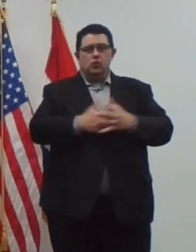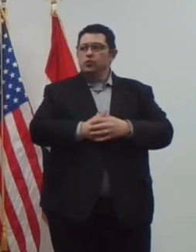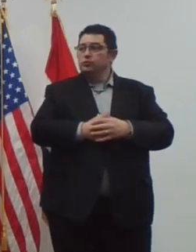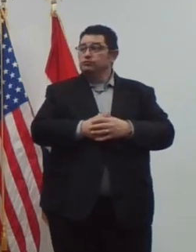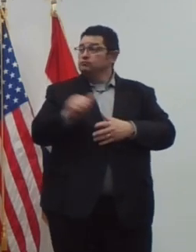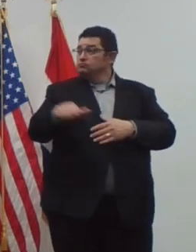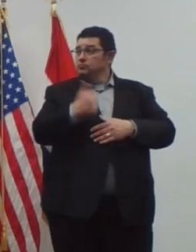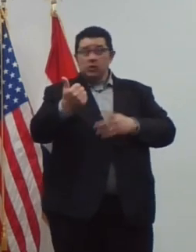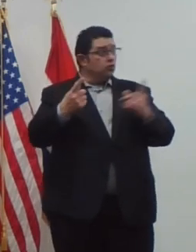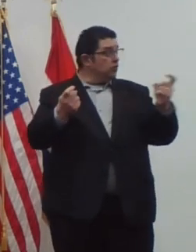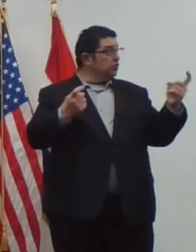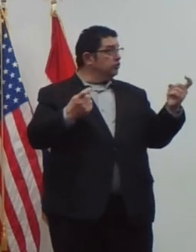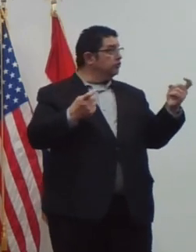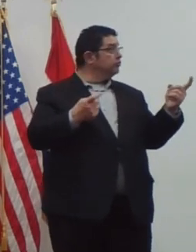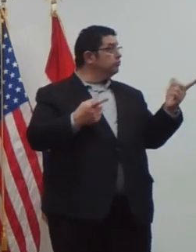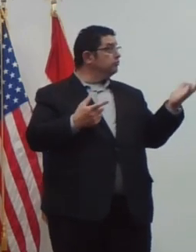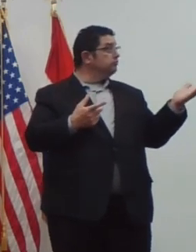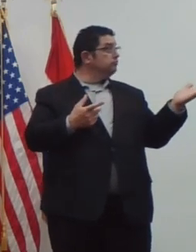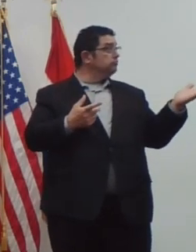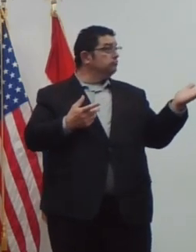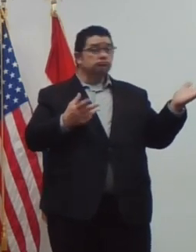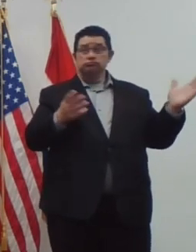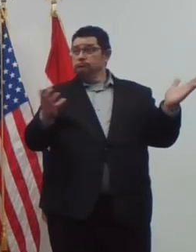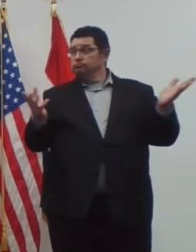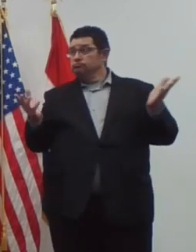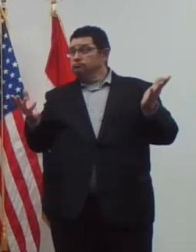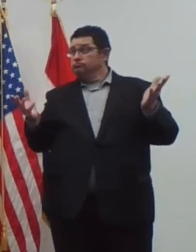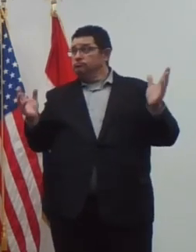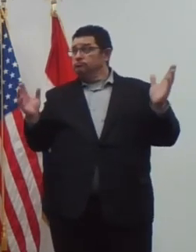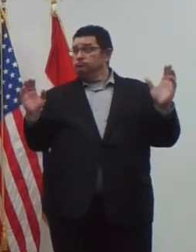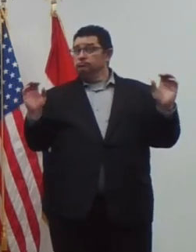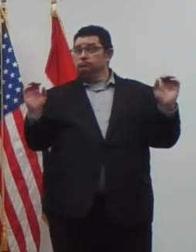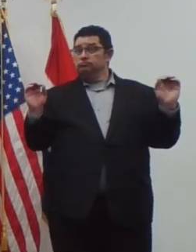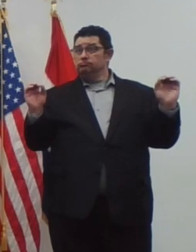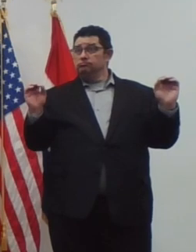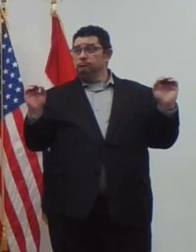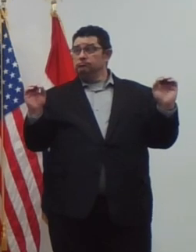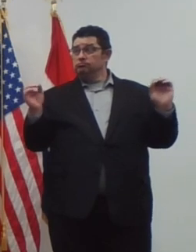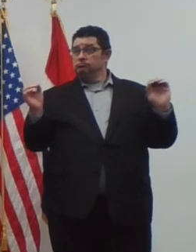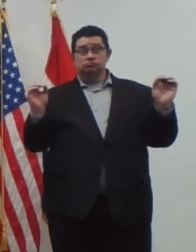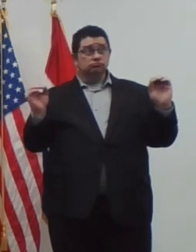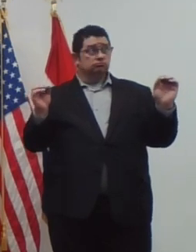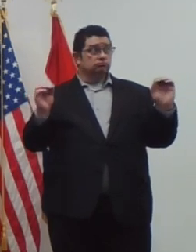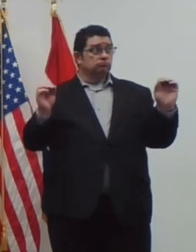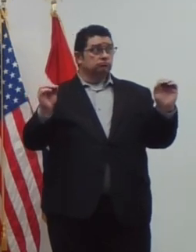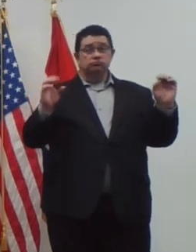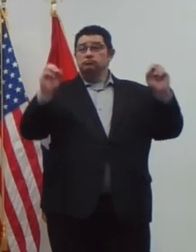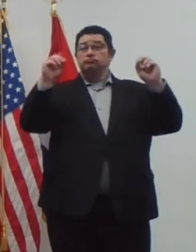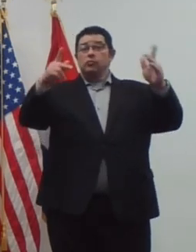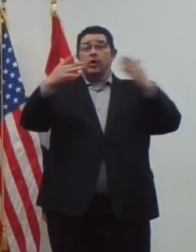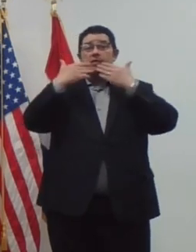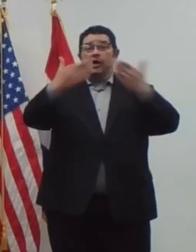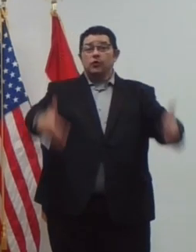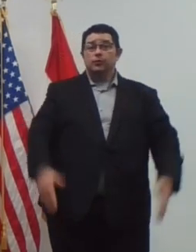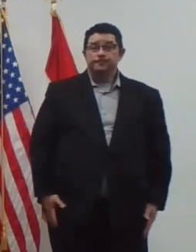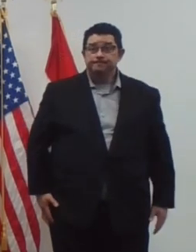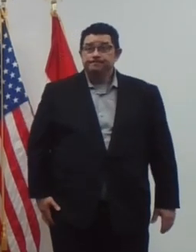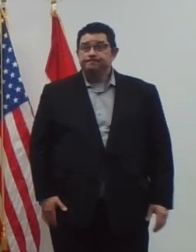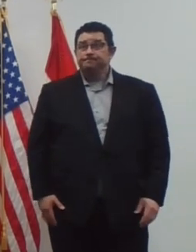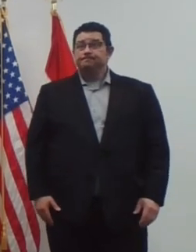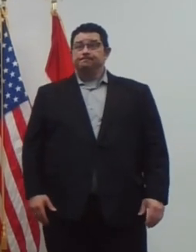Any other questions? Doug, anything to you? Anyone? Okay, thank you.